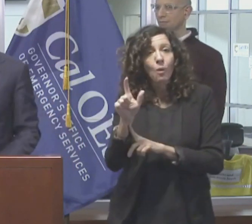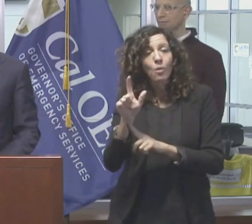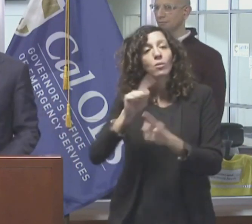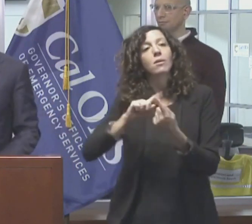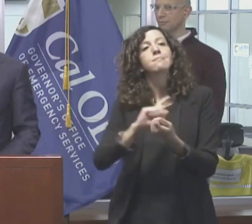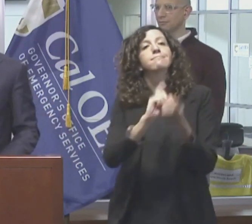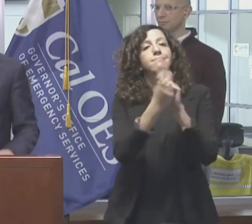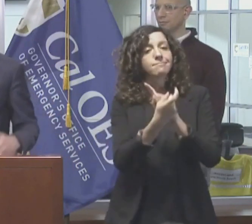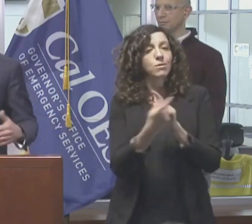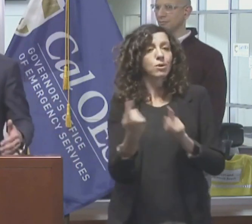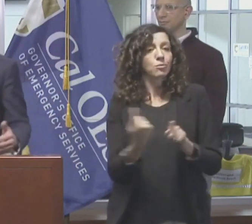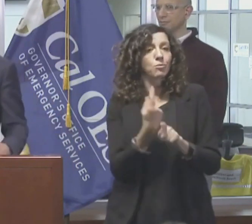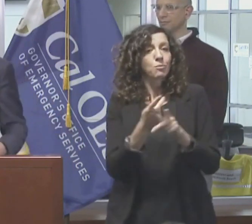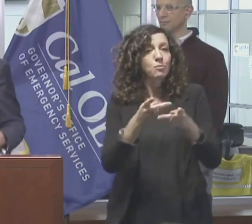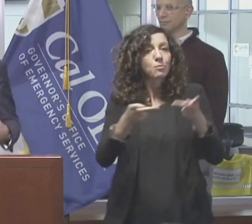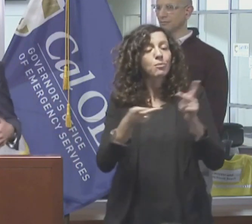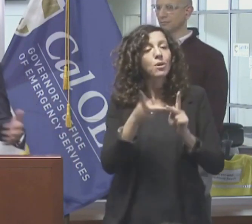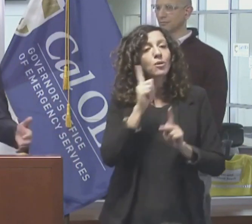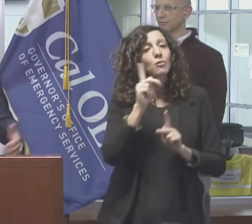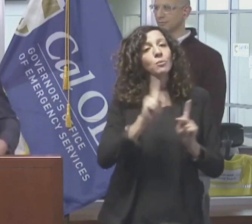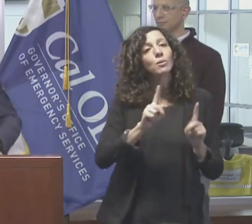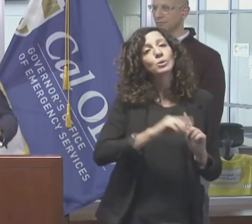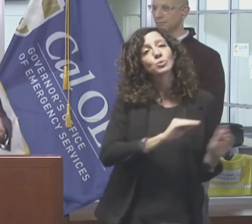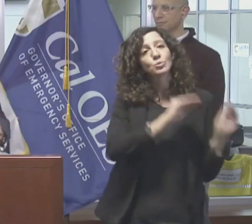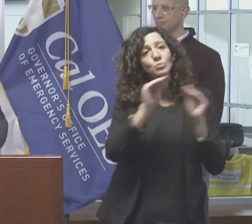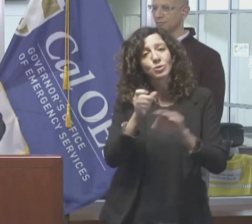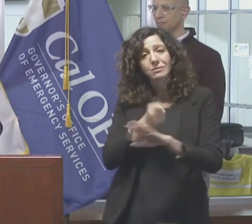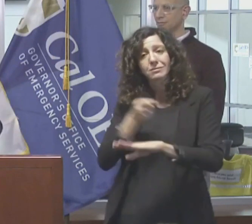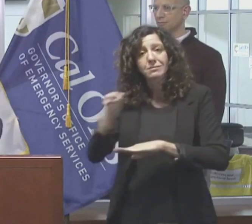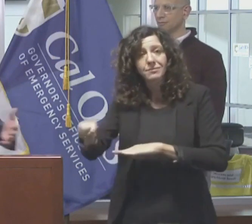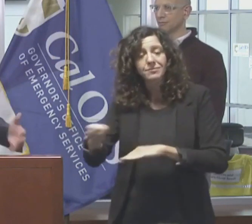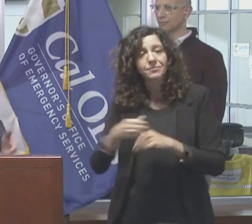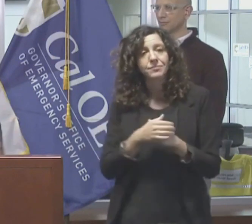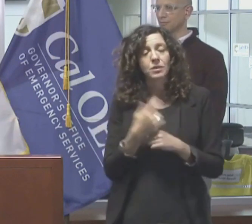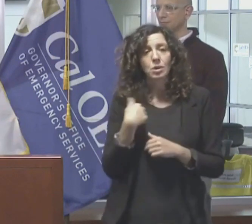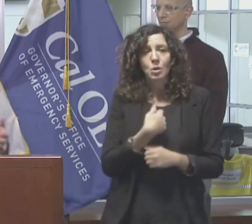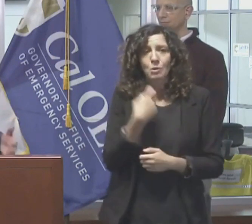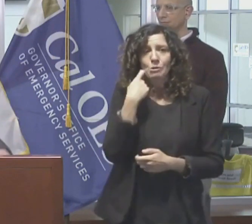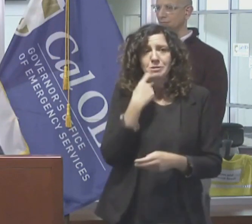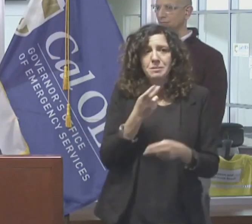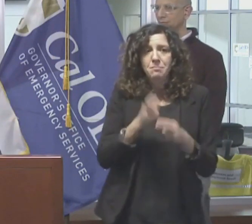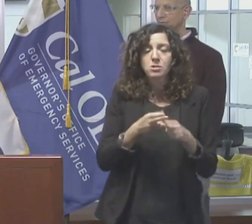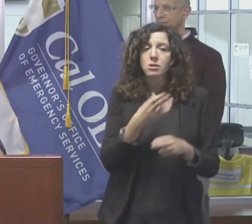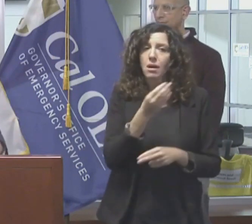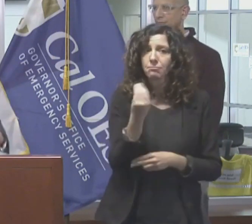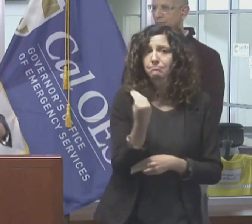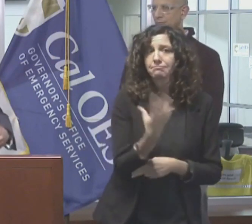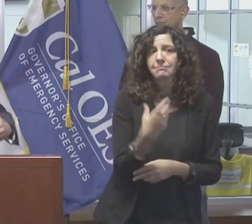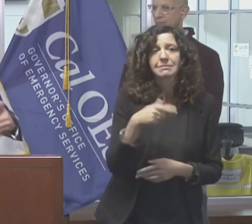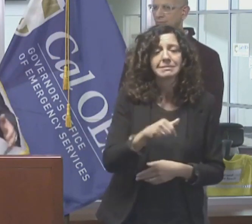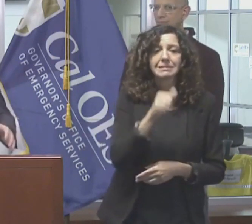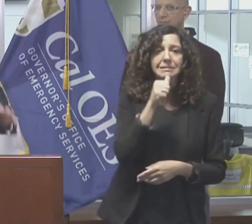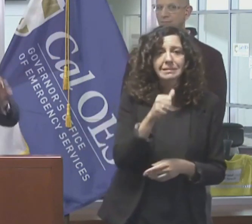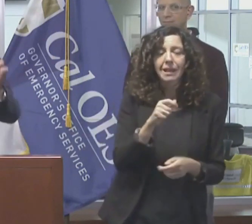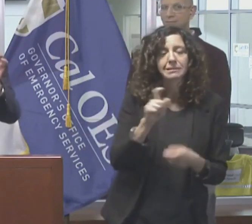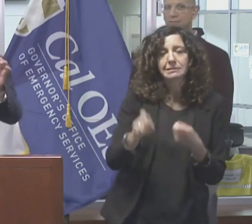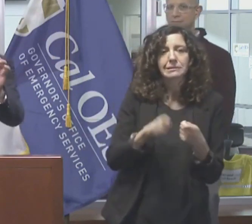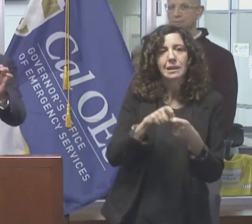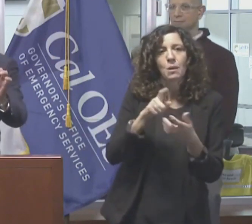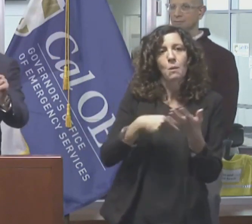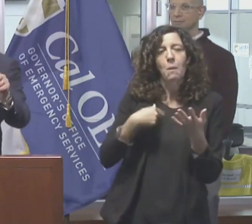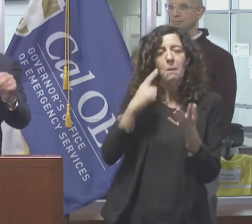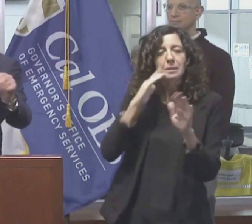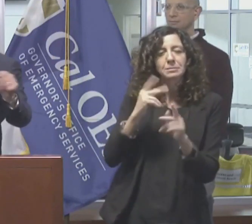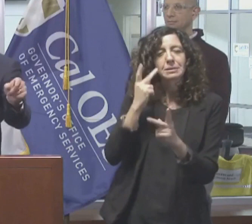appropriate sites. We have just identified, as just an example, this is not even close to the magnitude of what we are proposing, but it's